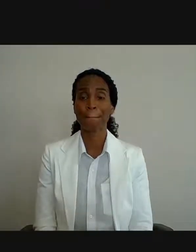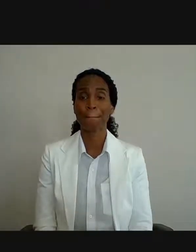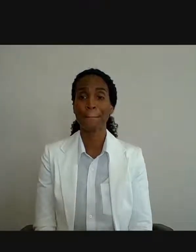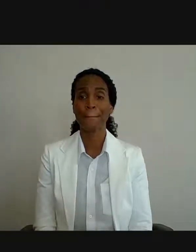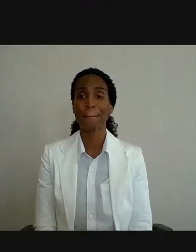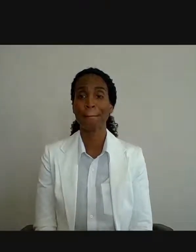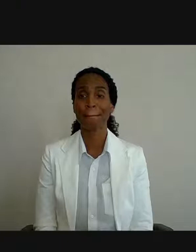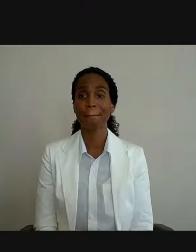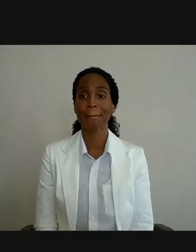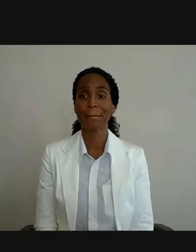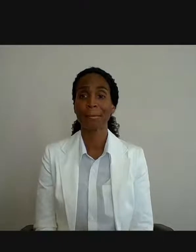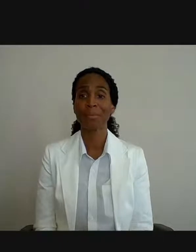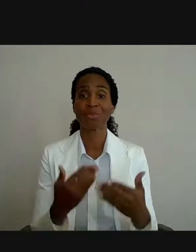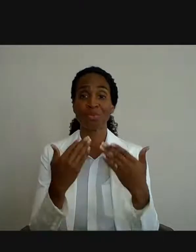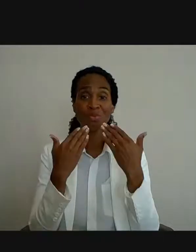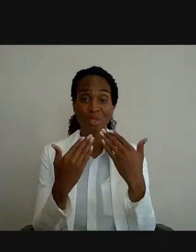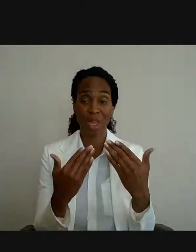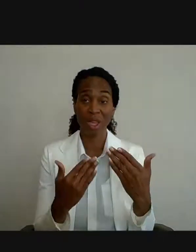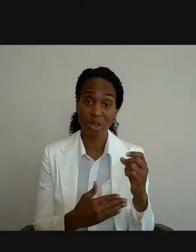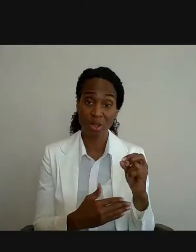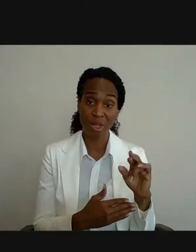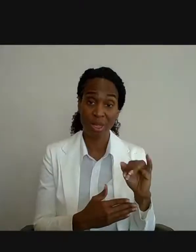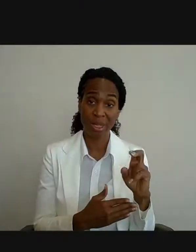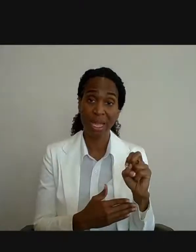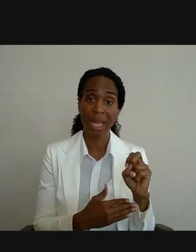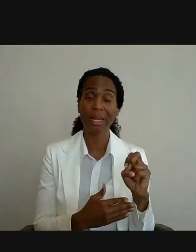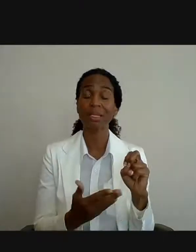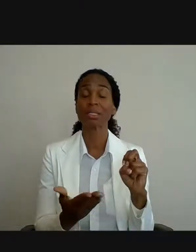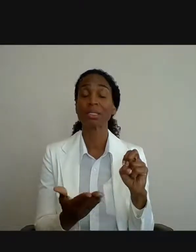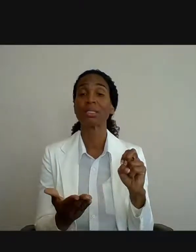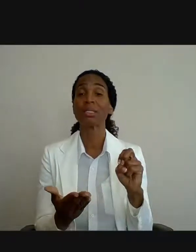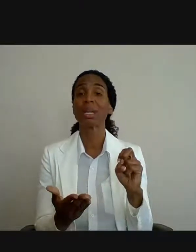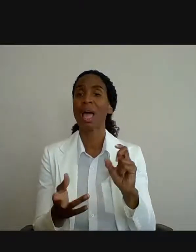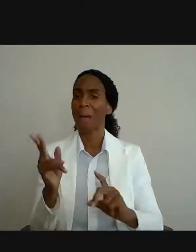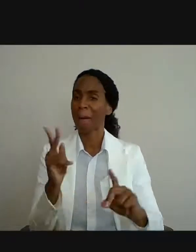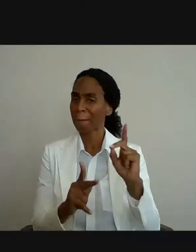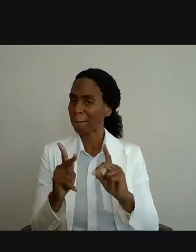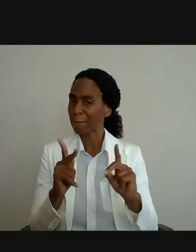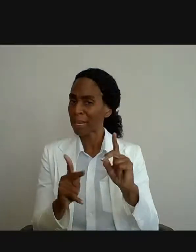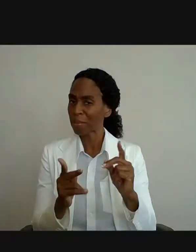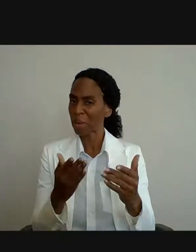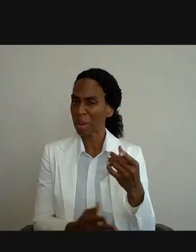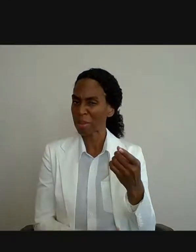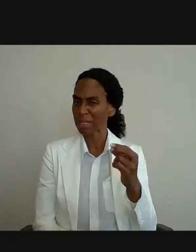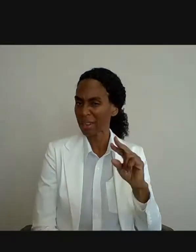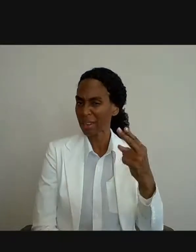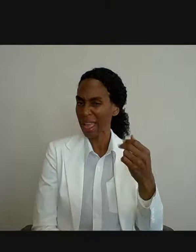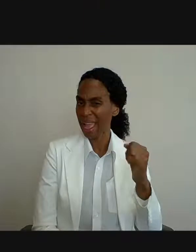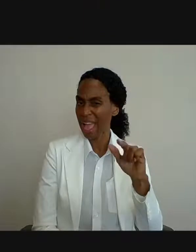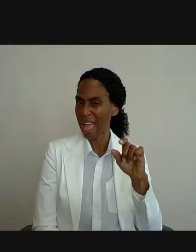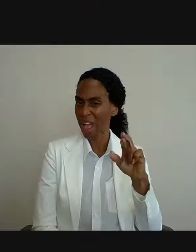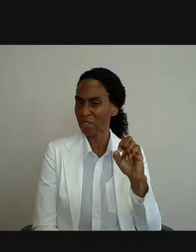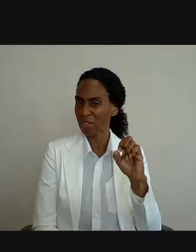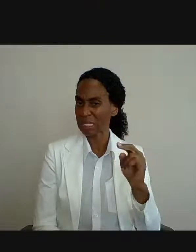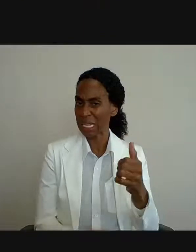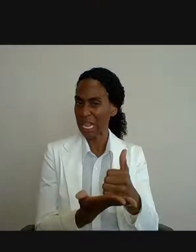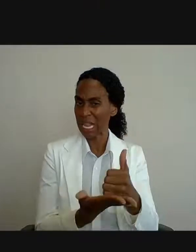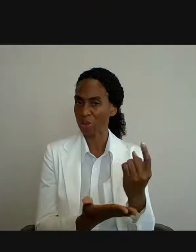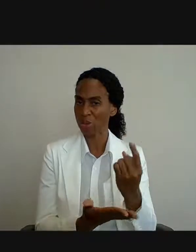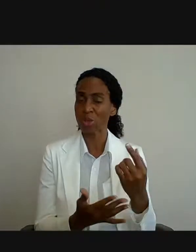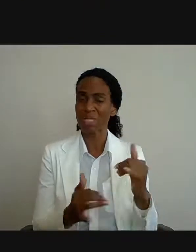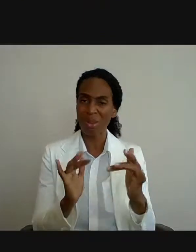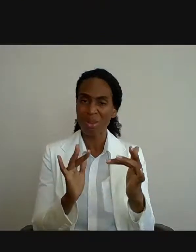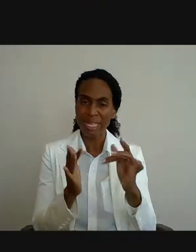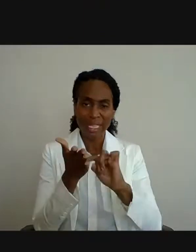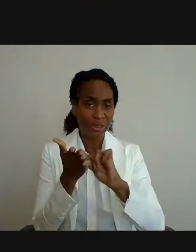Oh, thank you, Dr. Caine. Can you tell me, are people, and maybe Dr. Halverson can still address this, are you still going to be doing